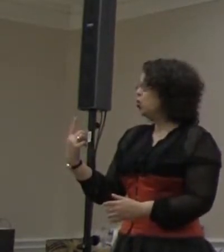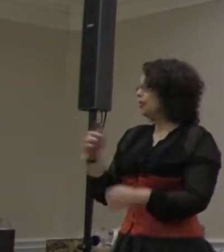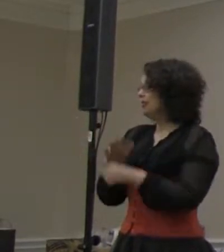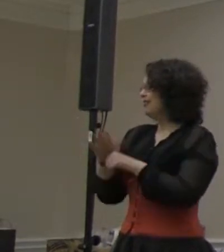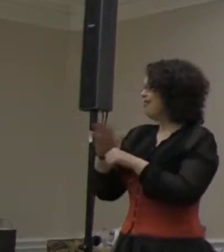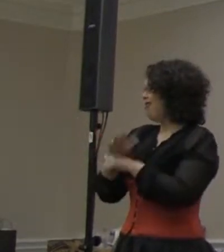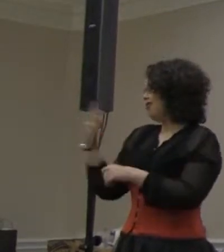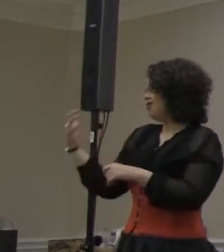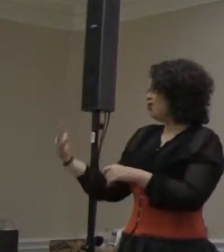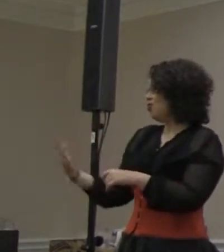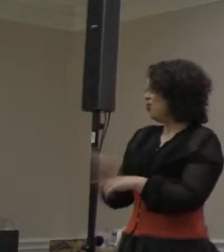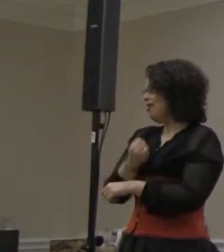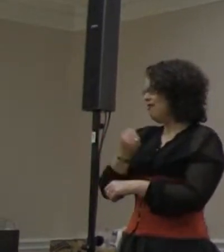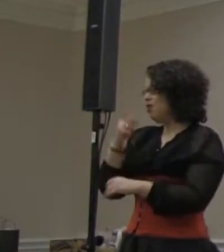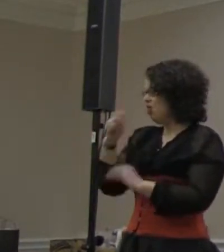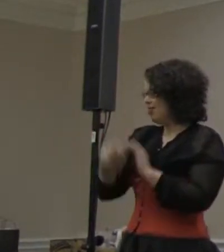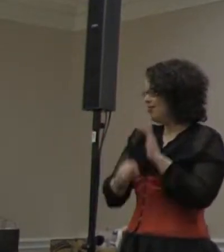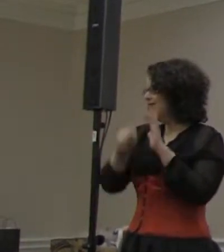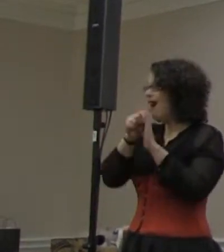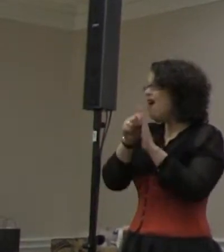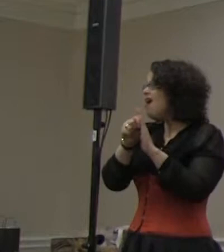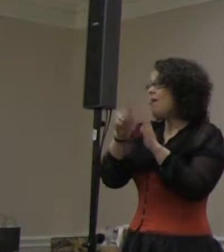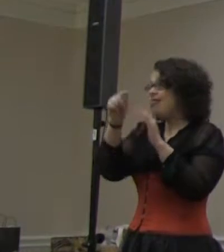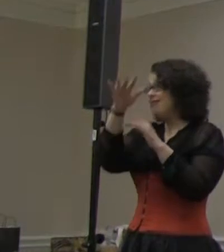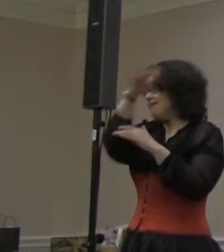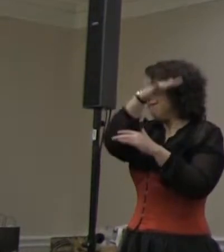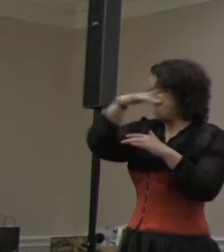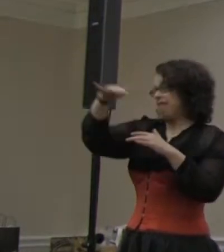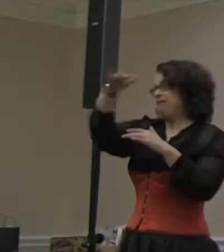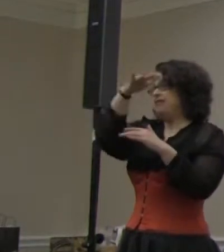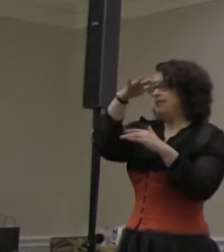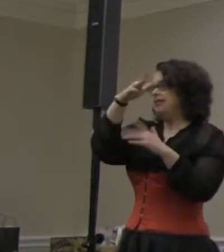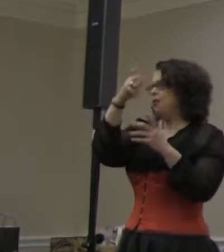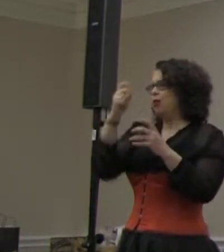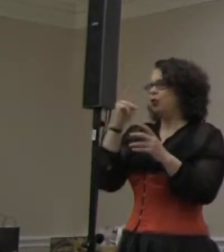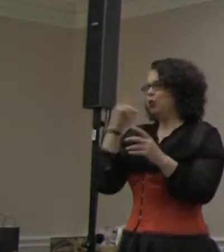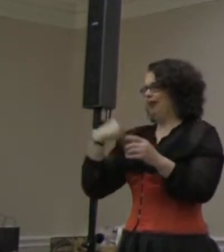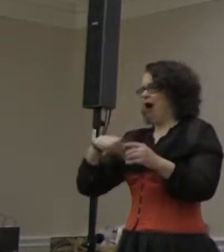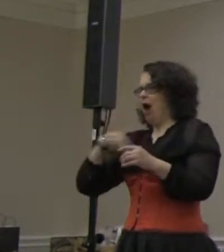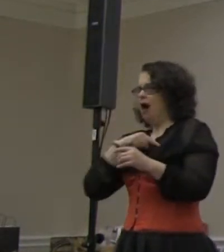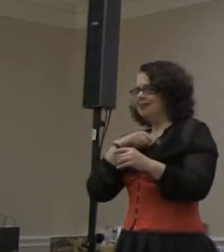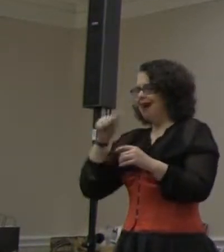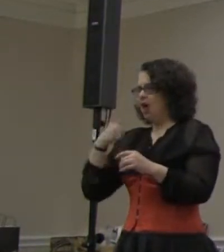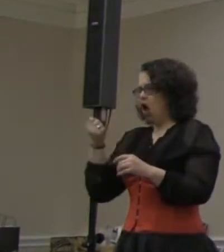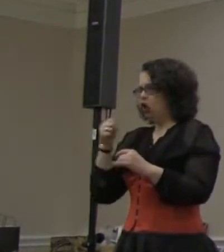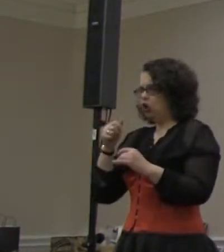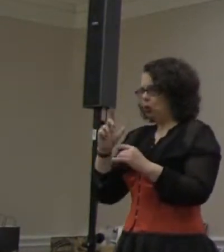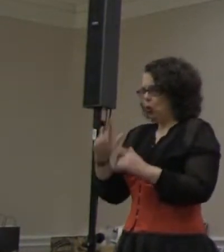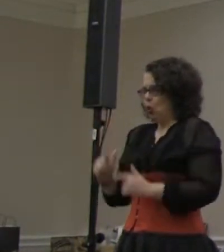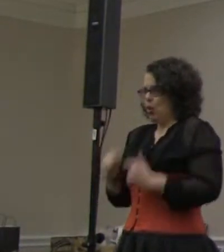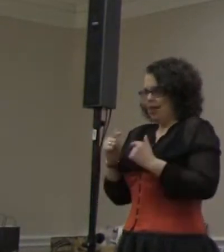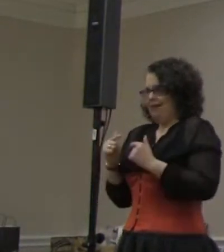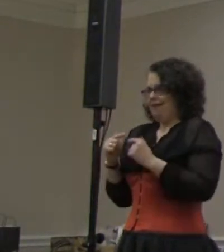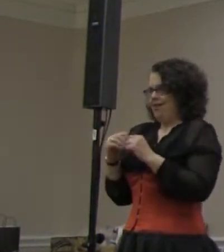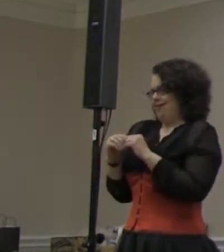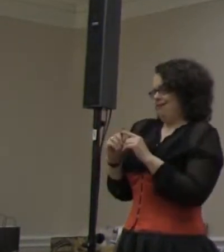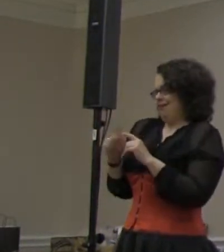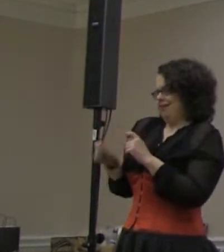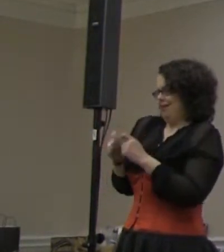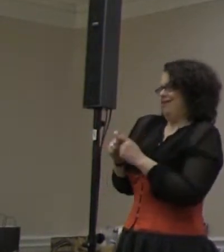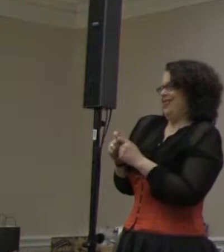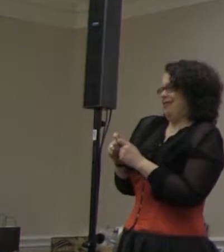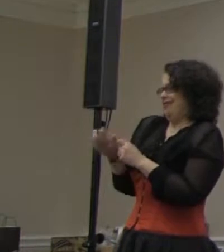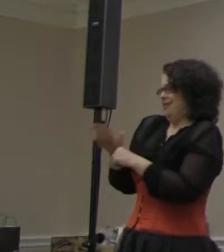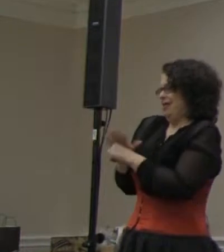the day in an era and in a climate that seeks to see us and others who live in liminal spaces